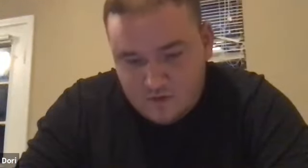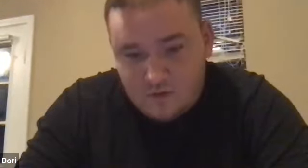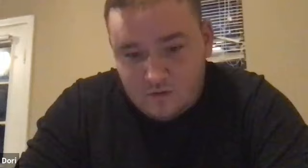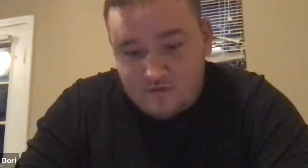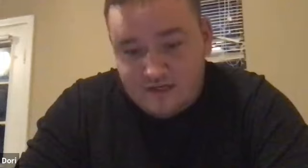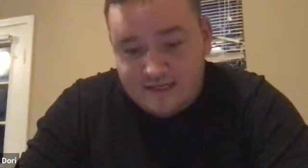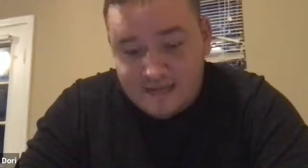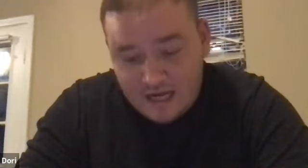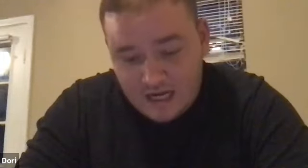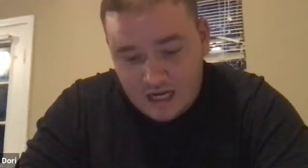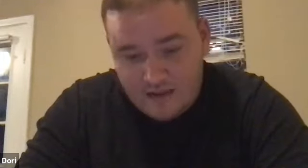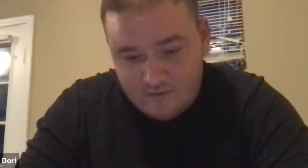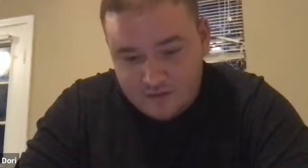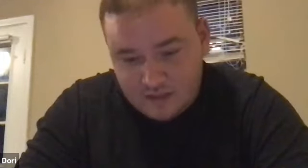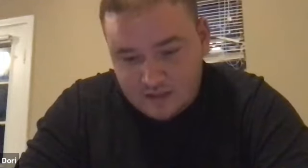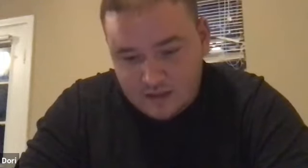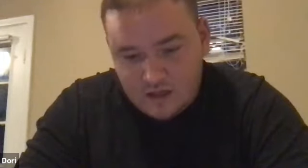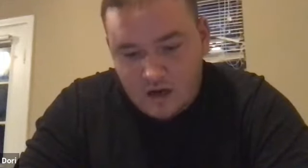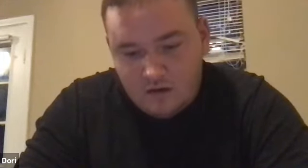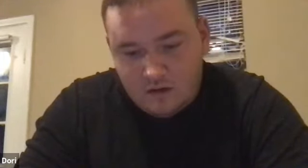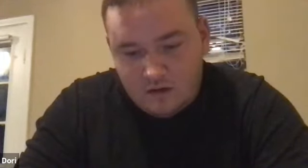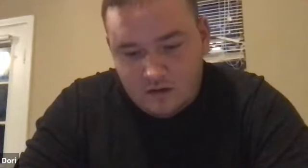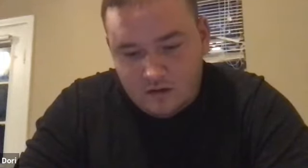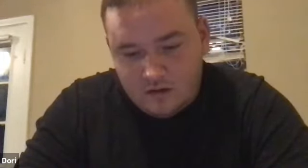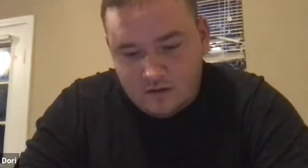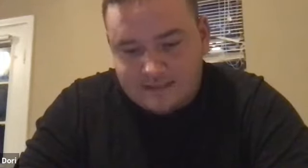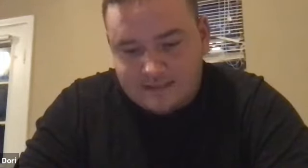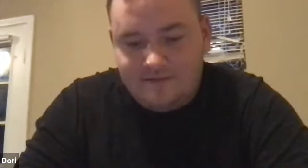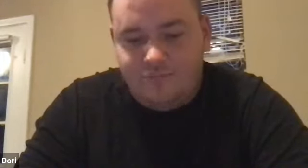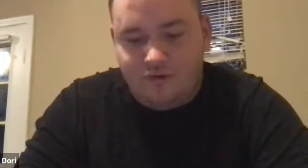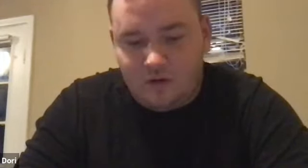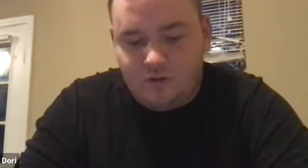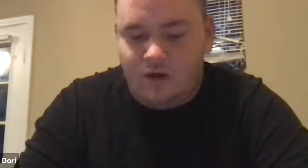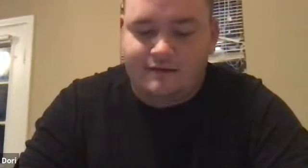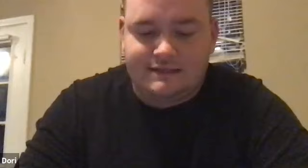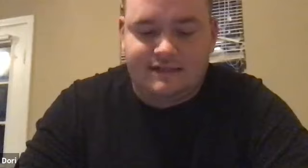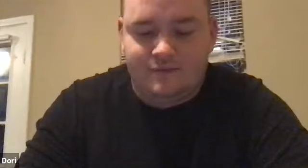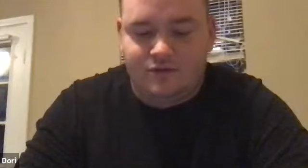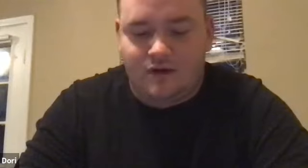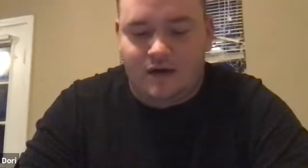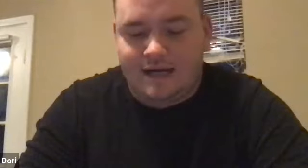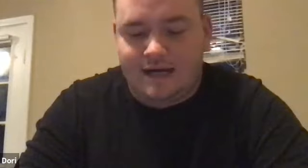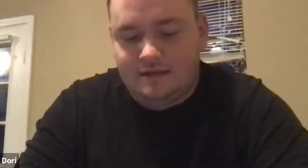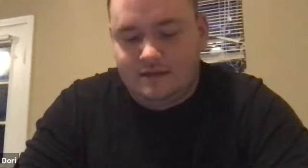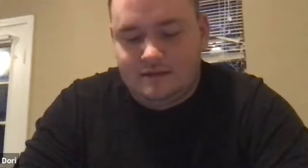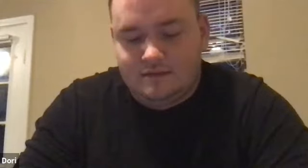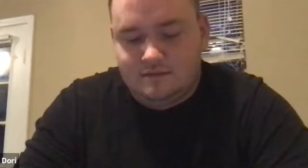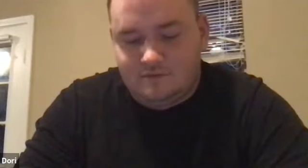Ooh, they redid it and everything. Oh no. That's CV Pro. You don't have to get CV Pro. I got the